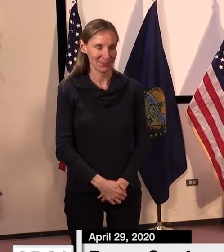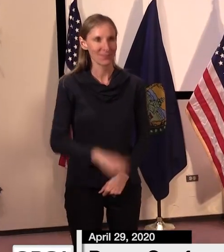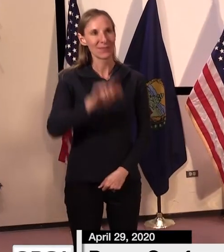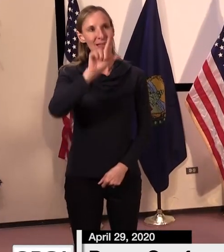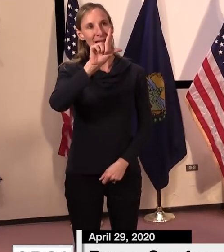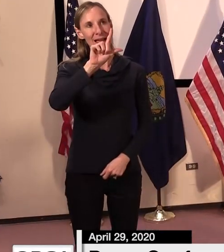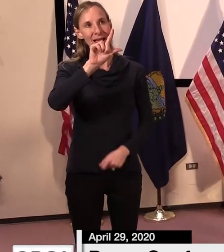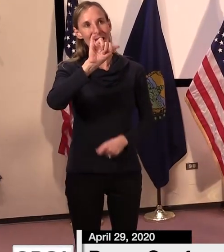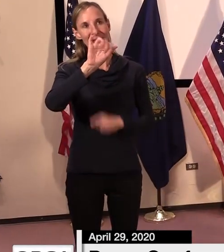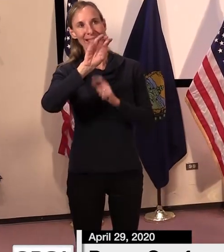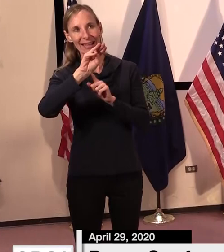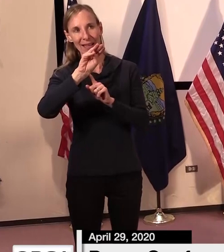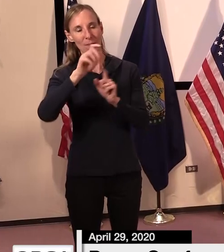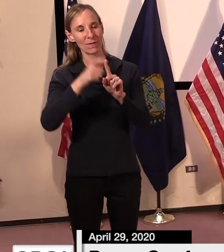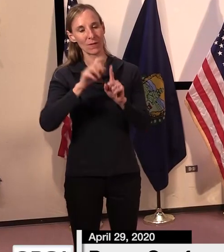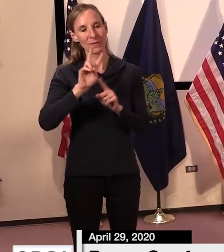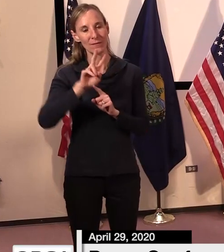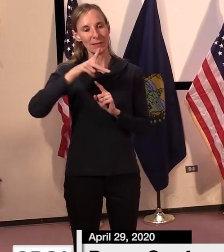Liam, VPR.